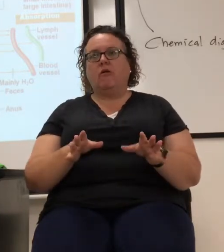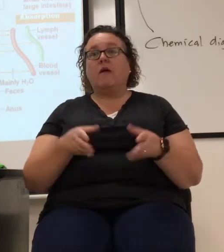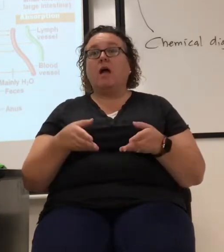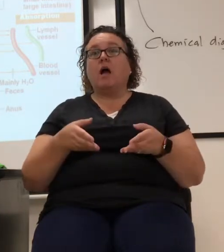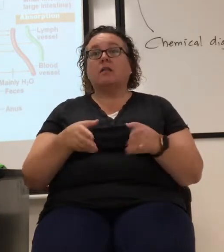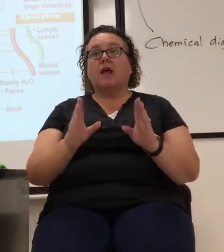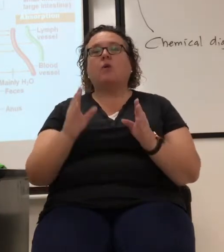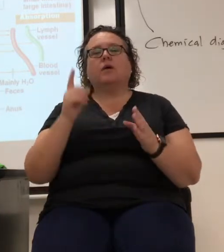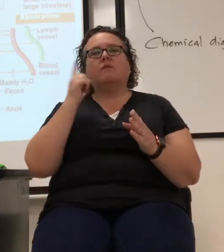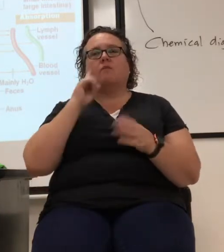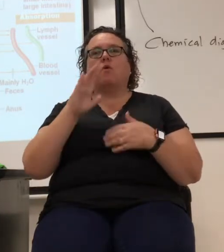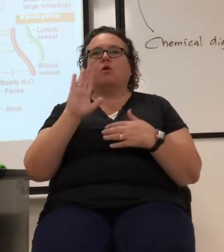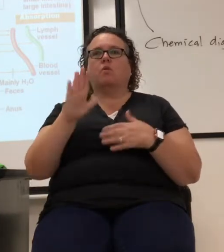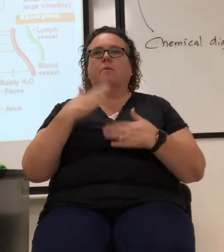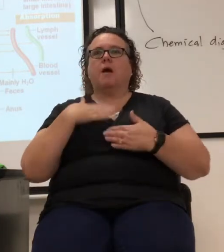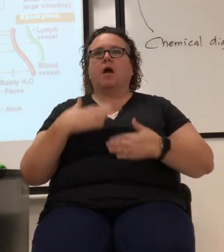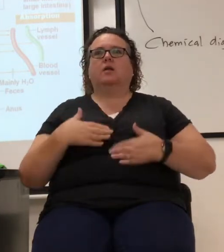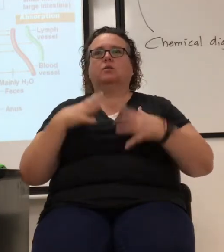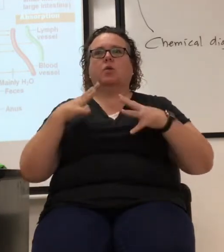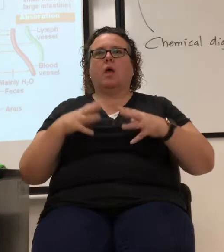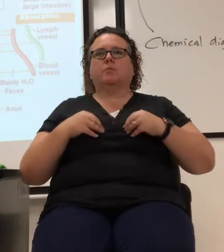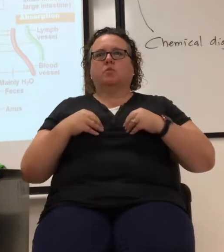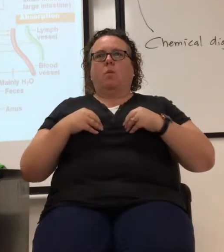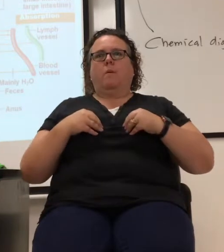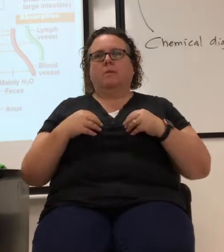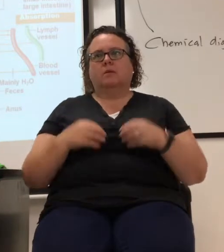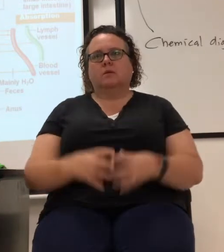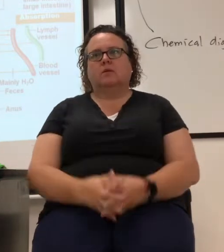allowing for absorption.